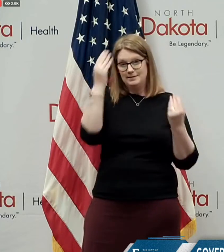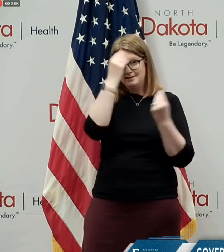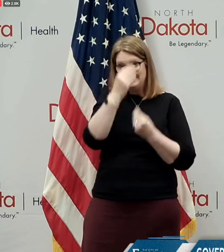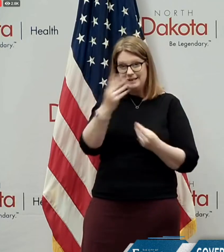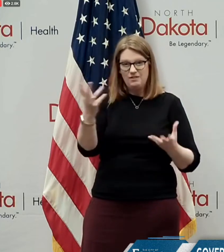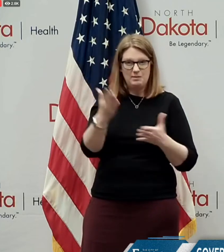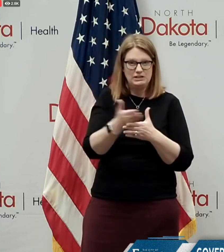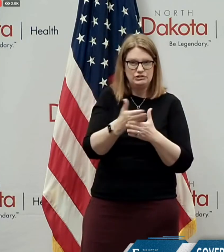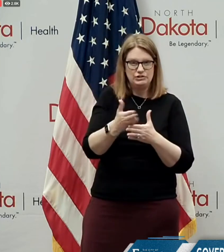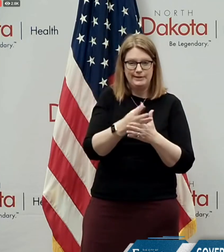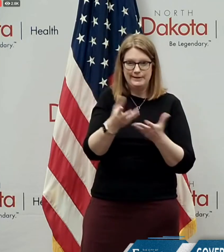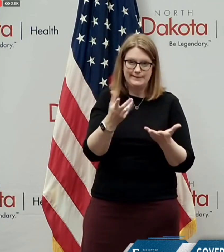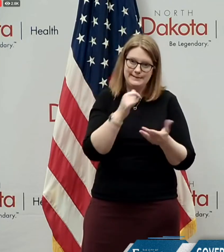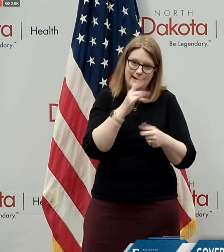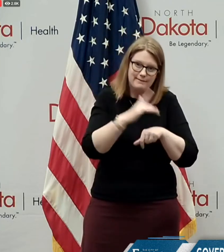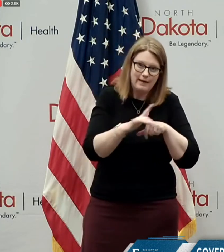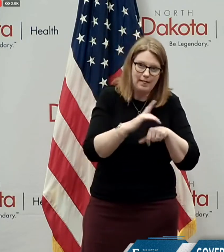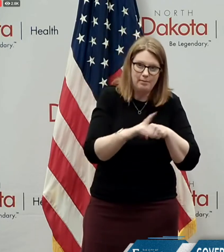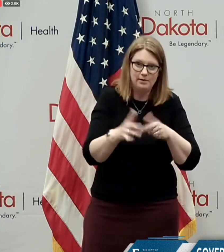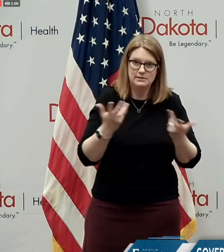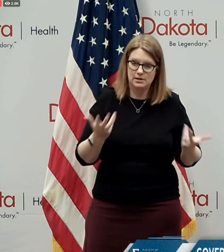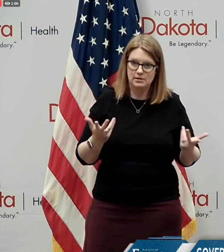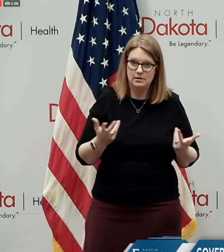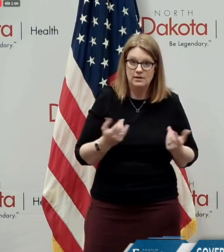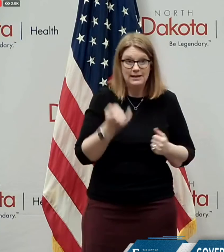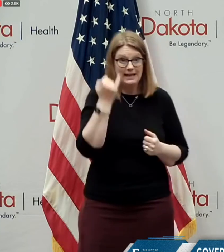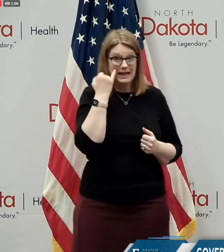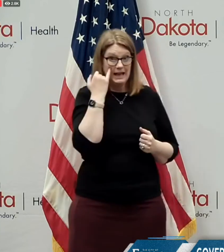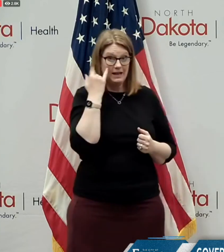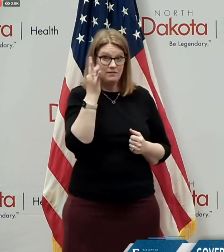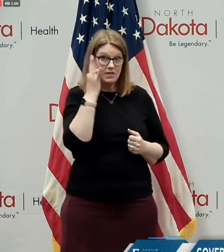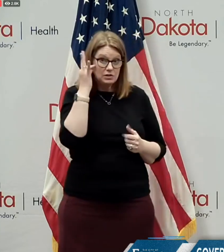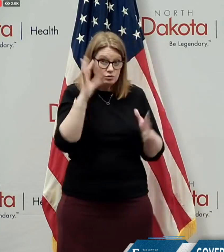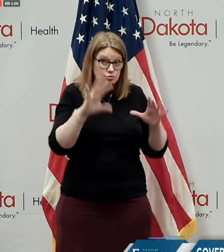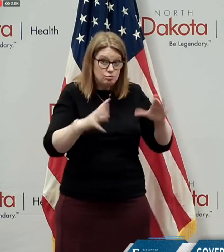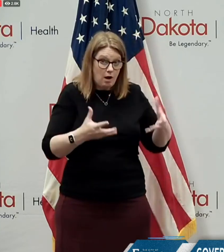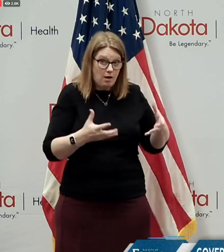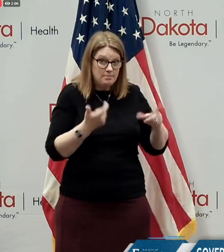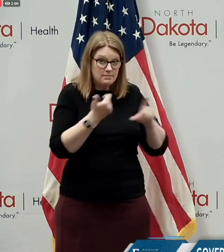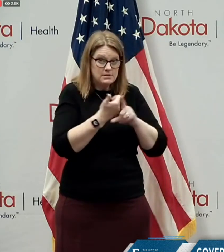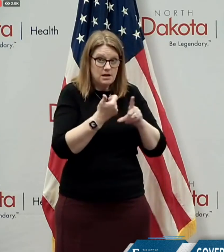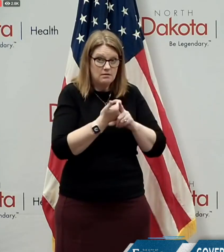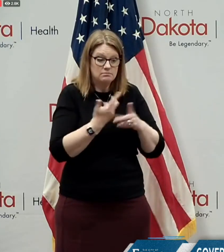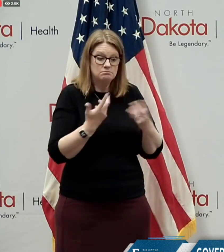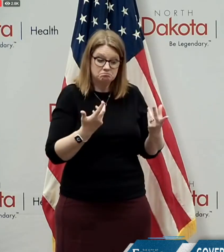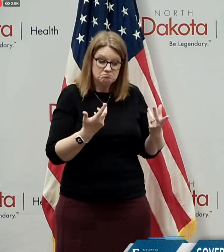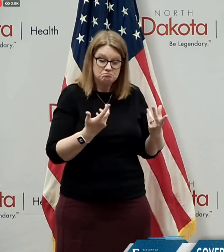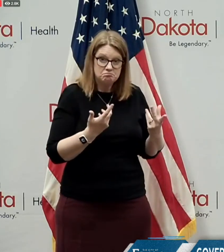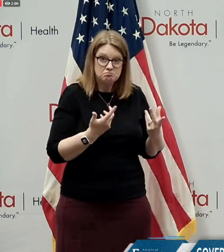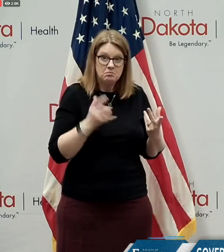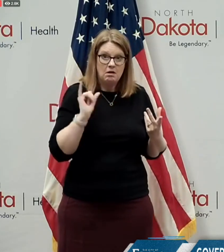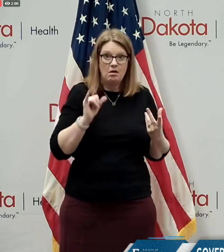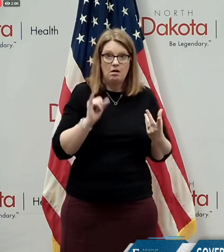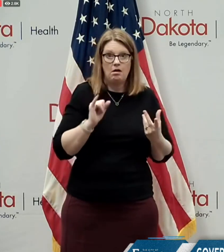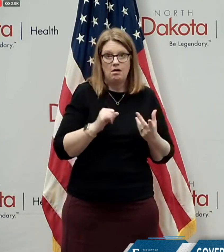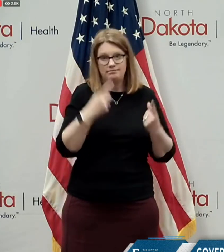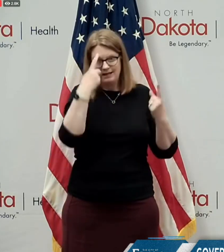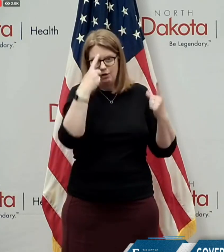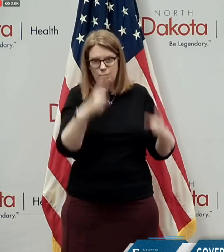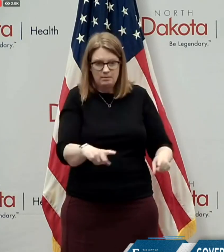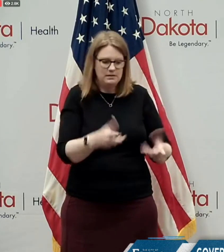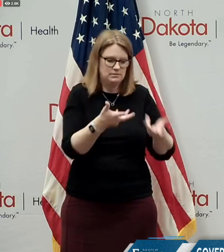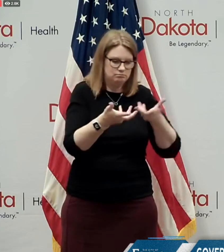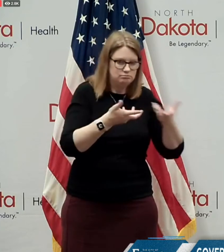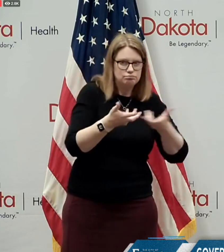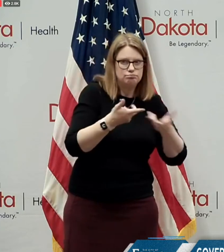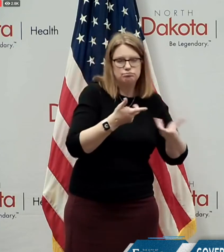resources. So by all means, if the tribes want to pursue, a further next step of a data sharing agreement, we have the resources,